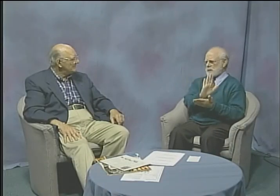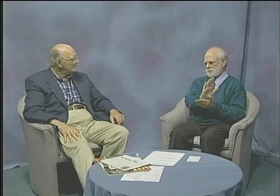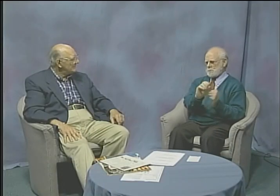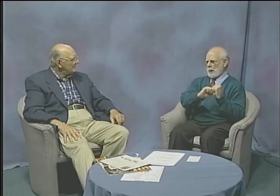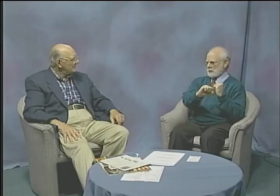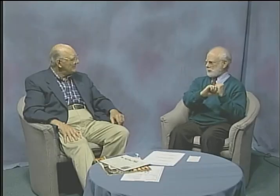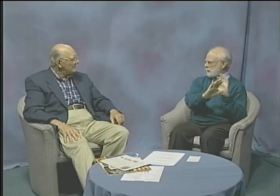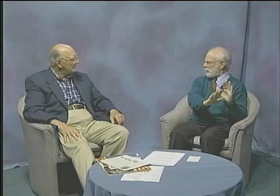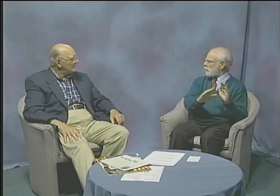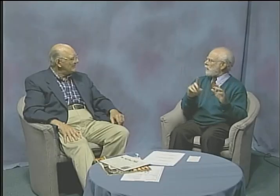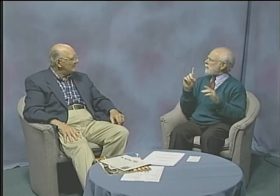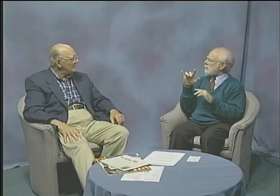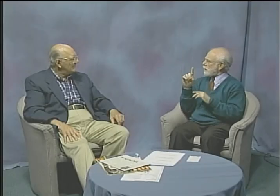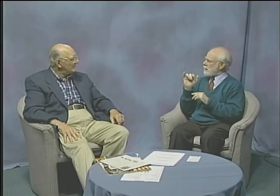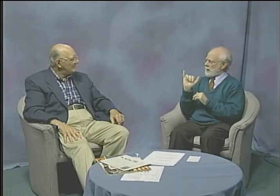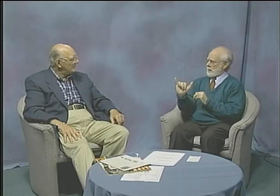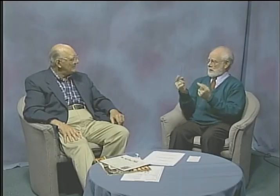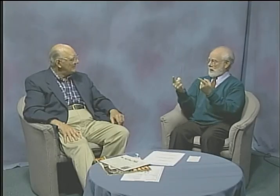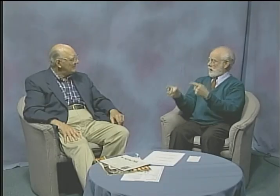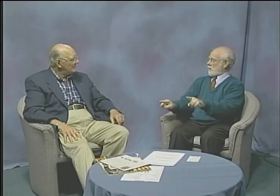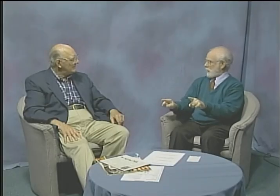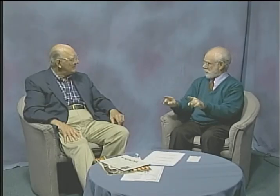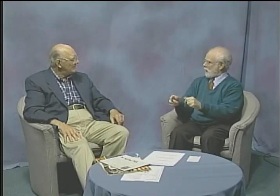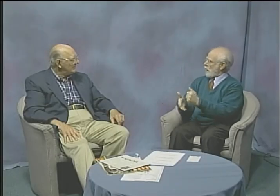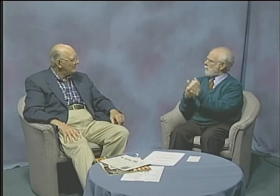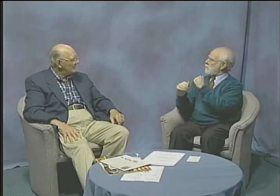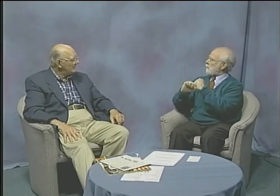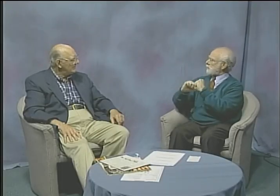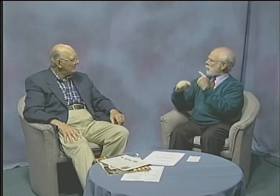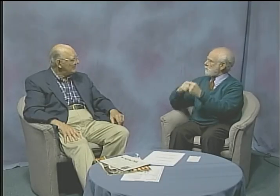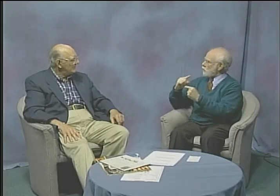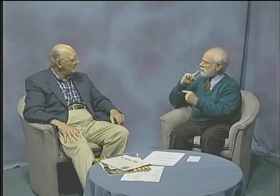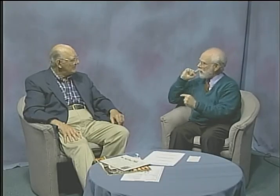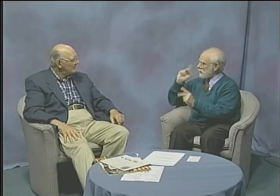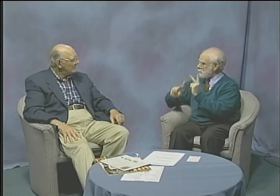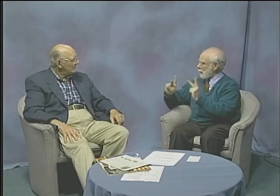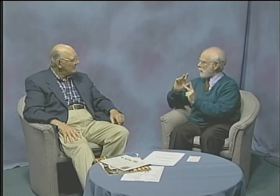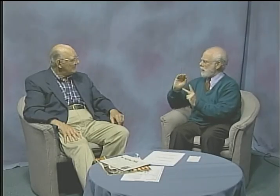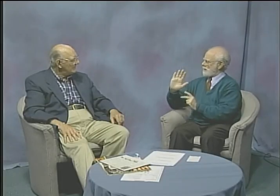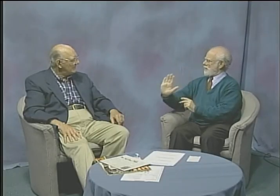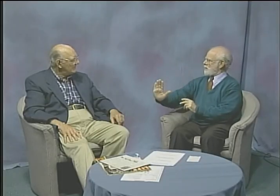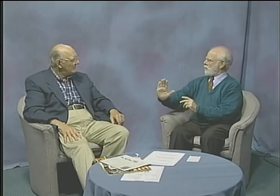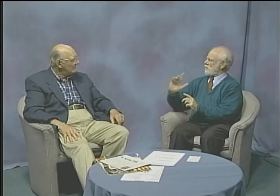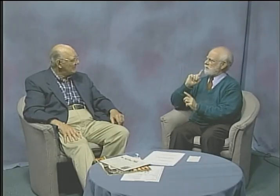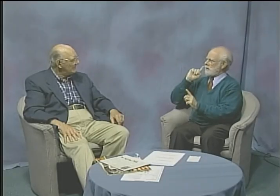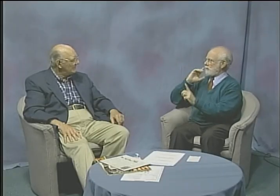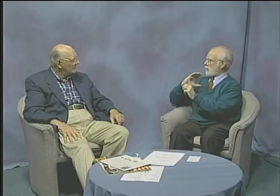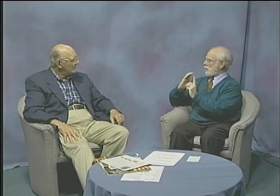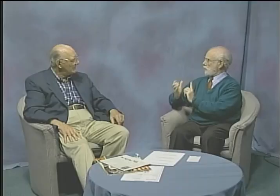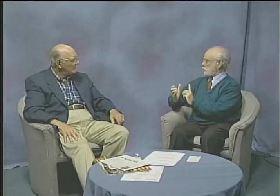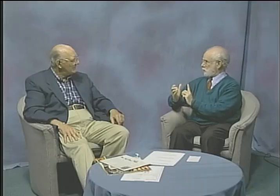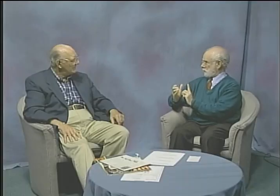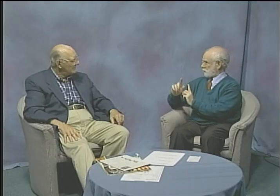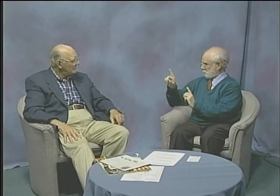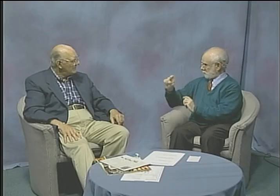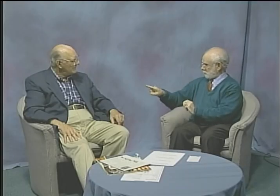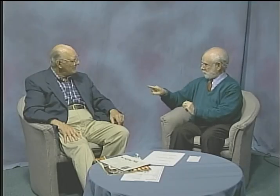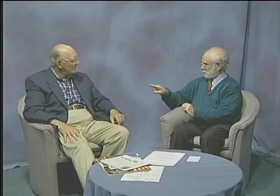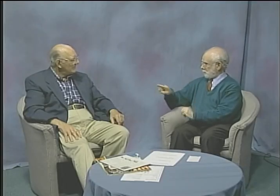Besides publicity for Gallaudet University, did that event help to promote awareness about deaf people and their deaf culture?